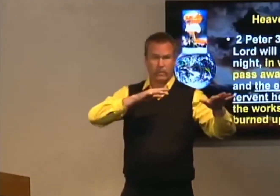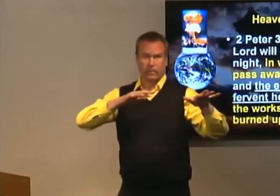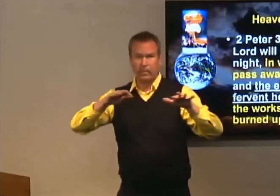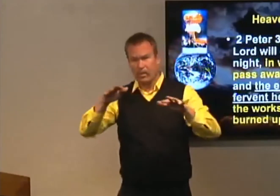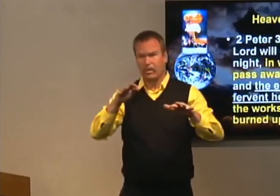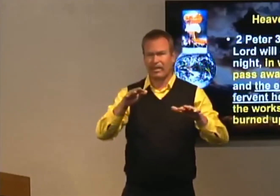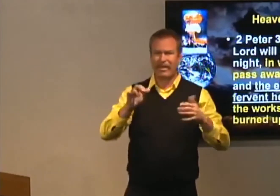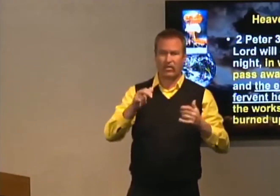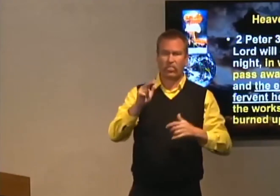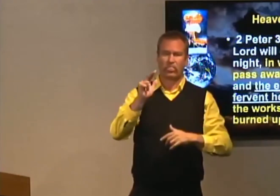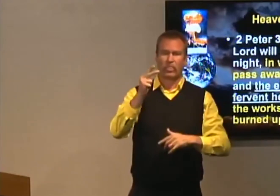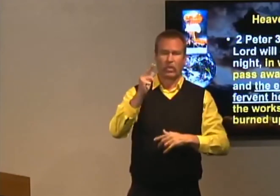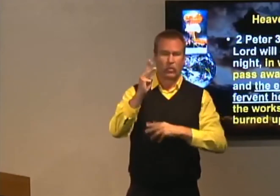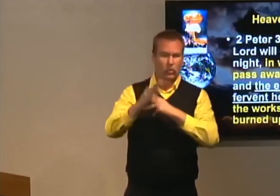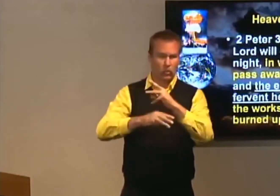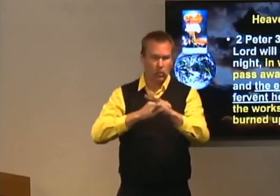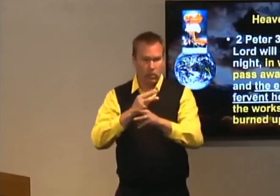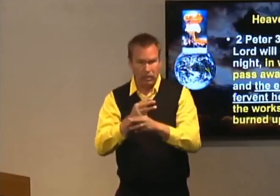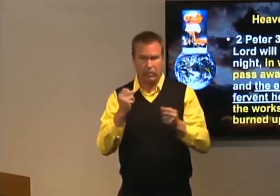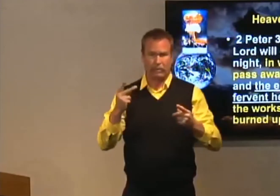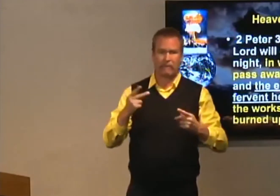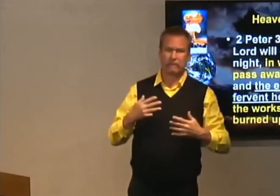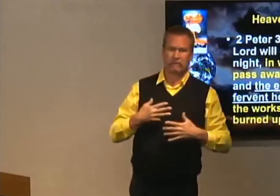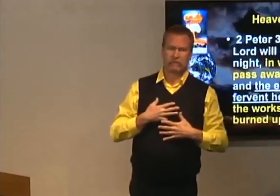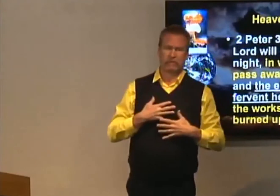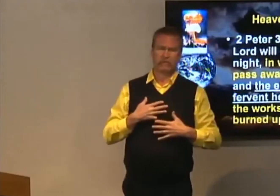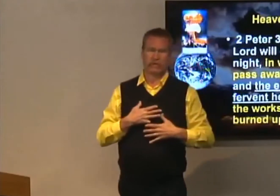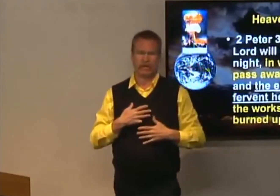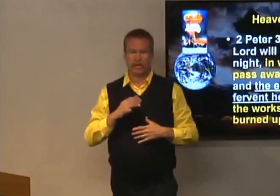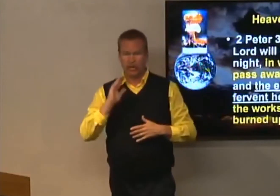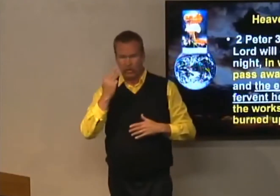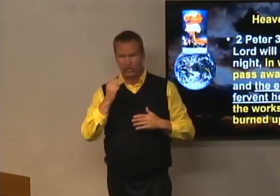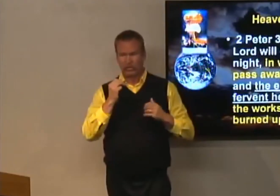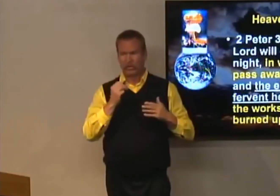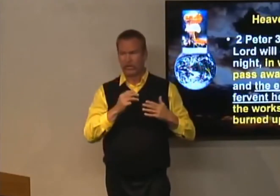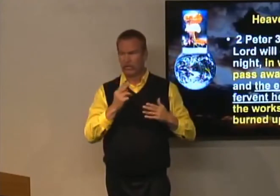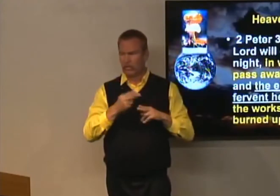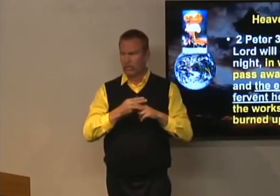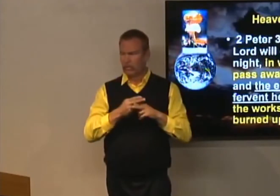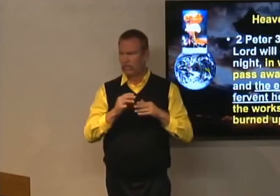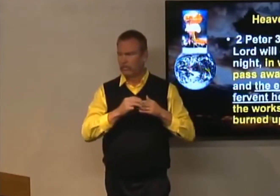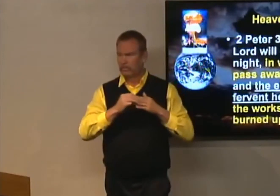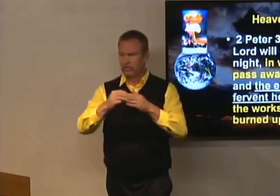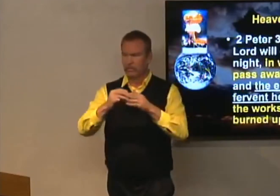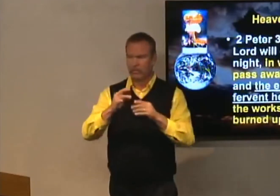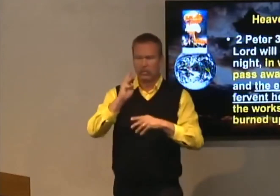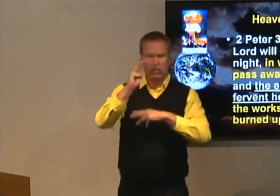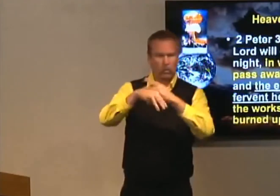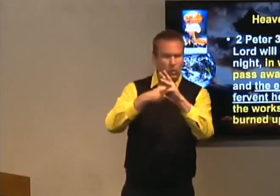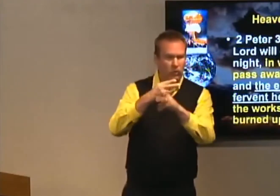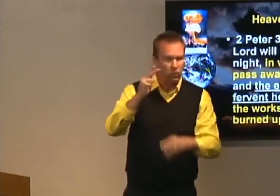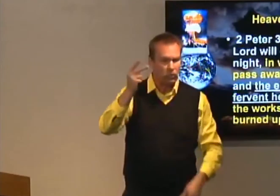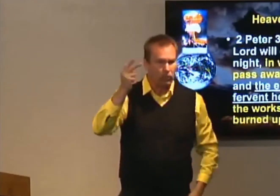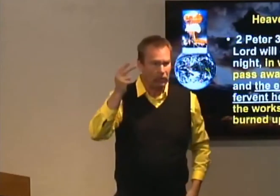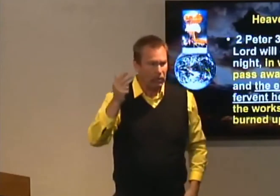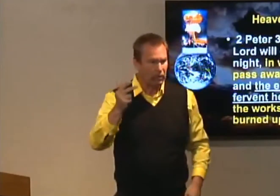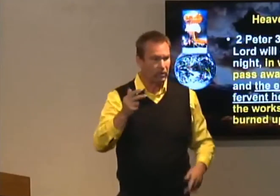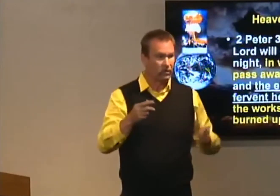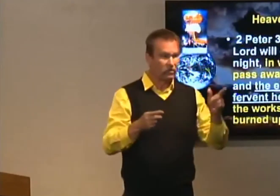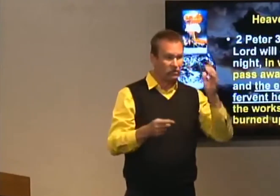People are concerned about nuclear war, Third World War. People have been afraid of that for many times. And, you know, the leaders